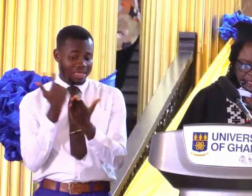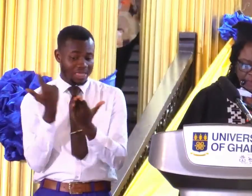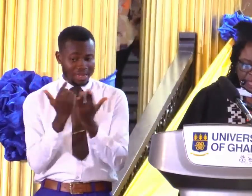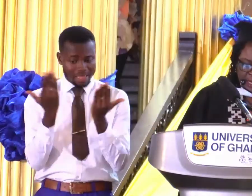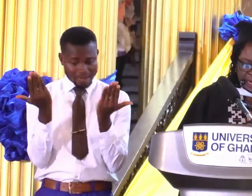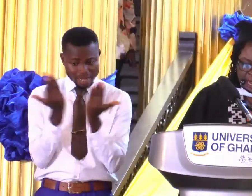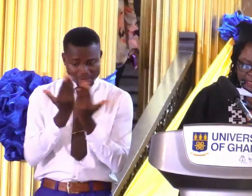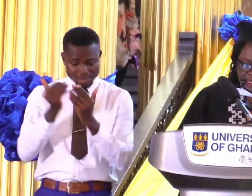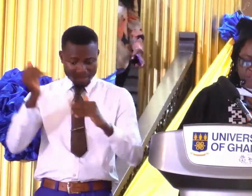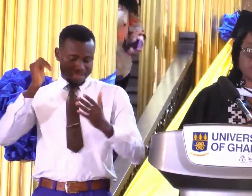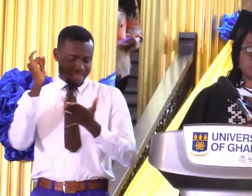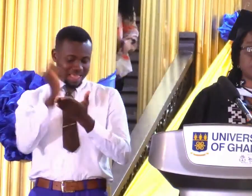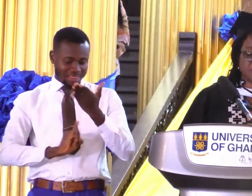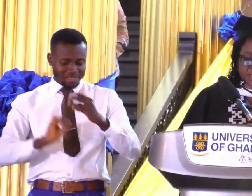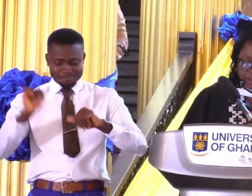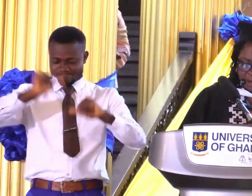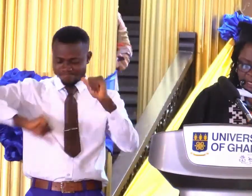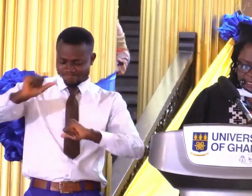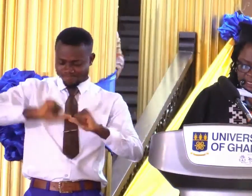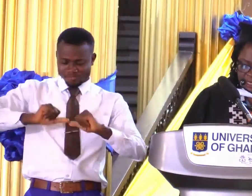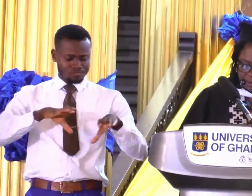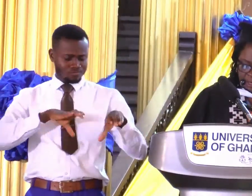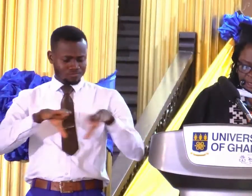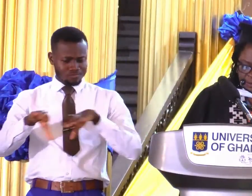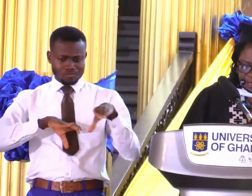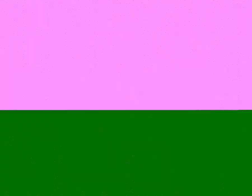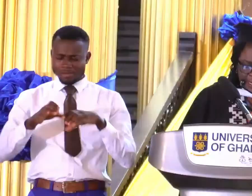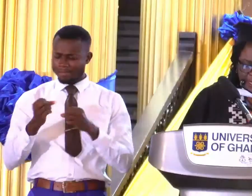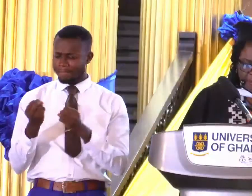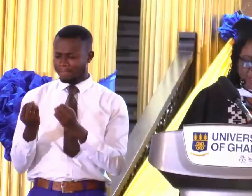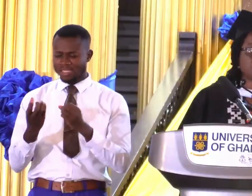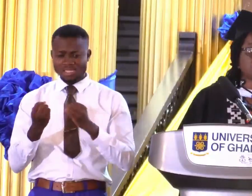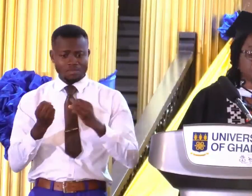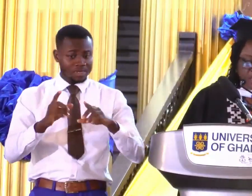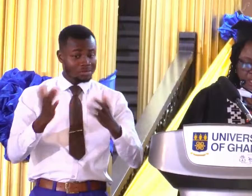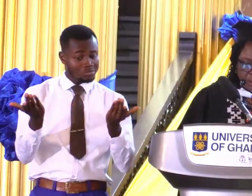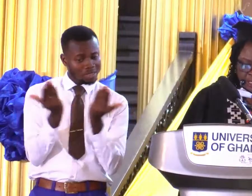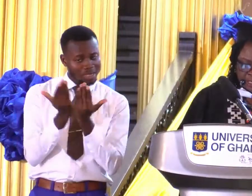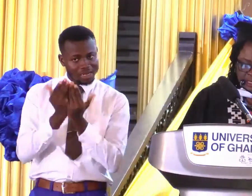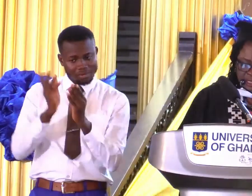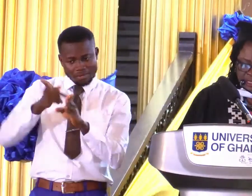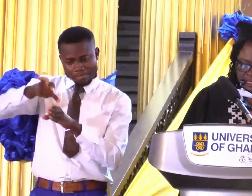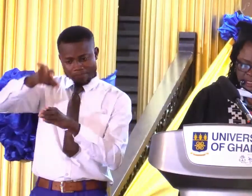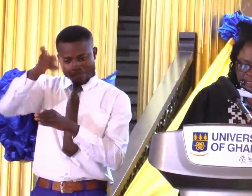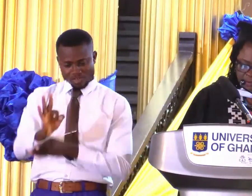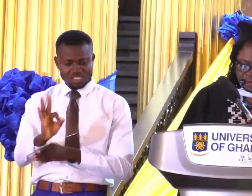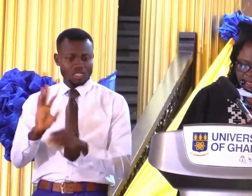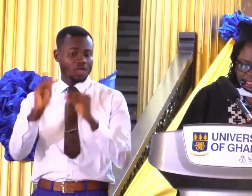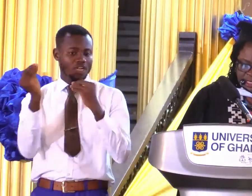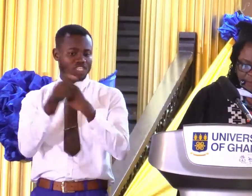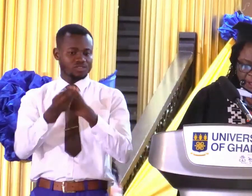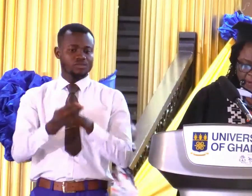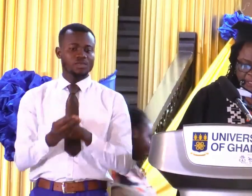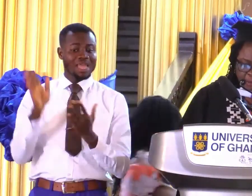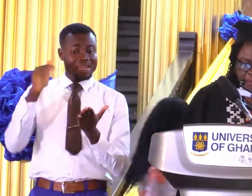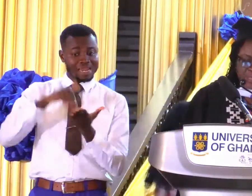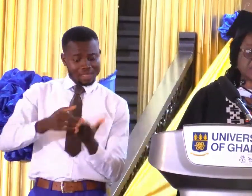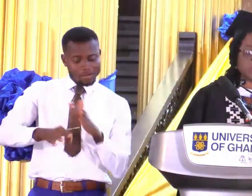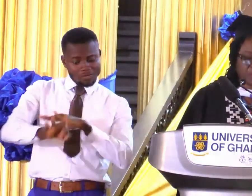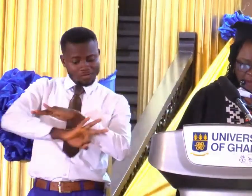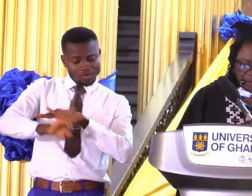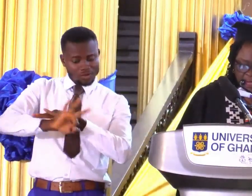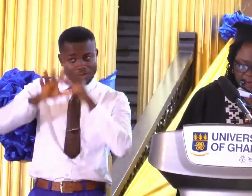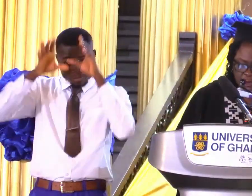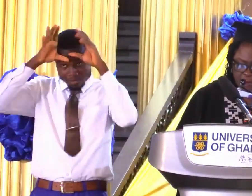Sciences and an active member of several esteemed academic and professional organizations. She's the founding president